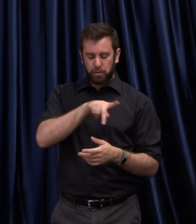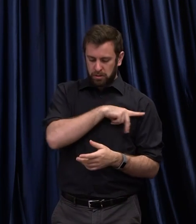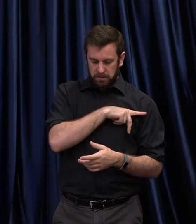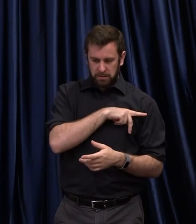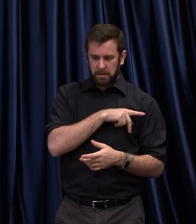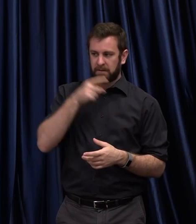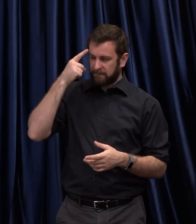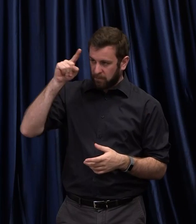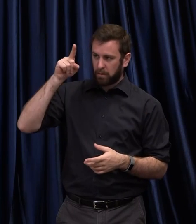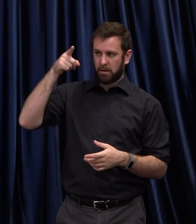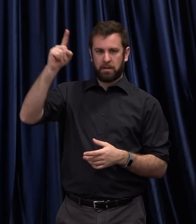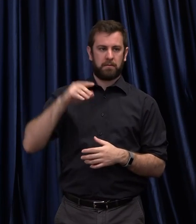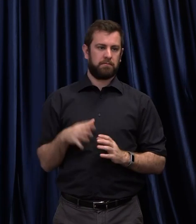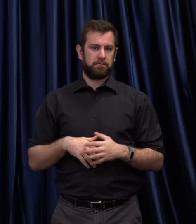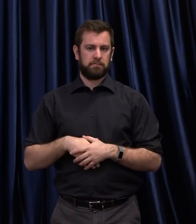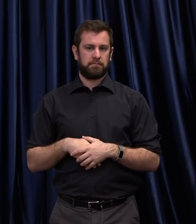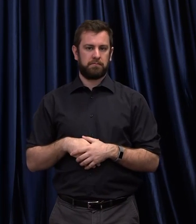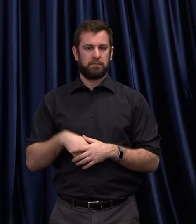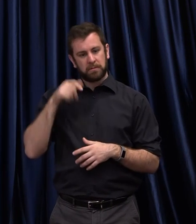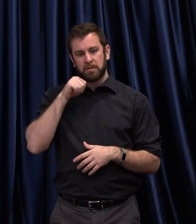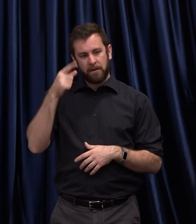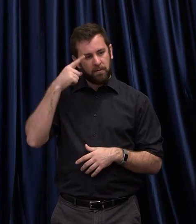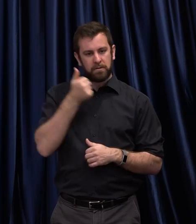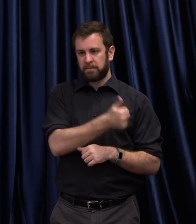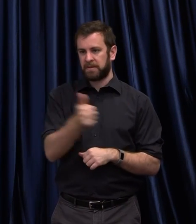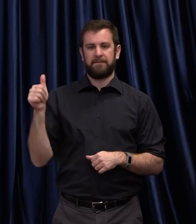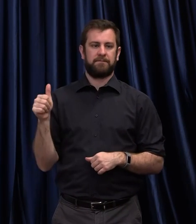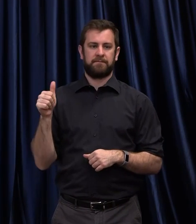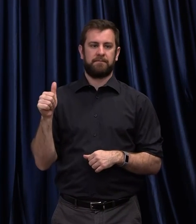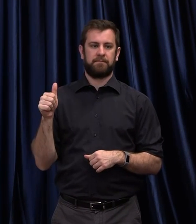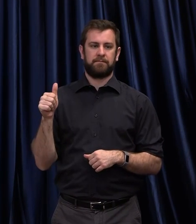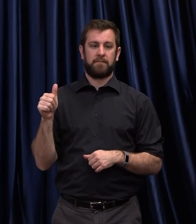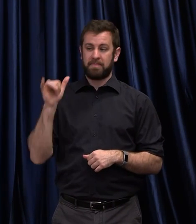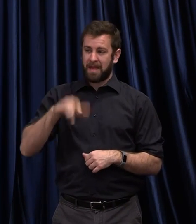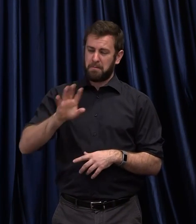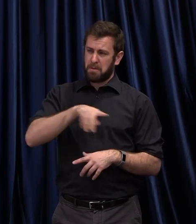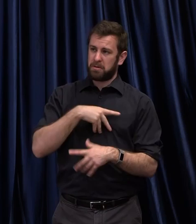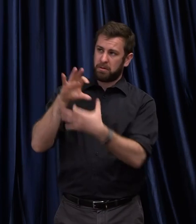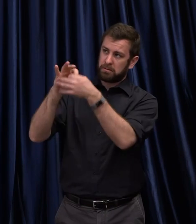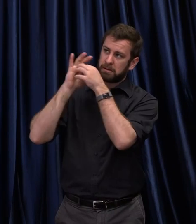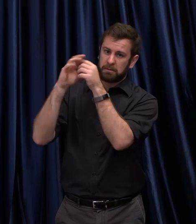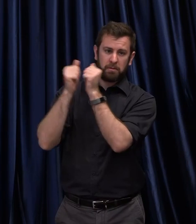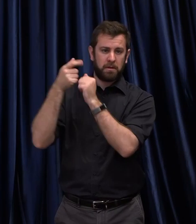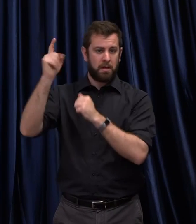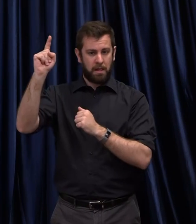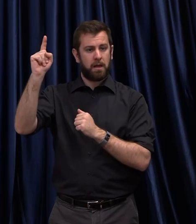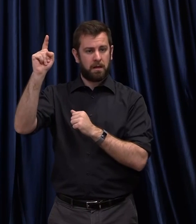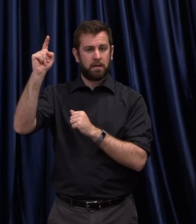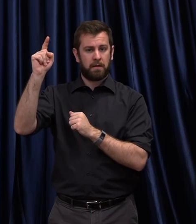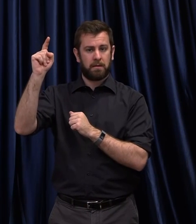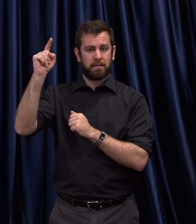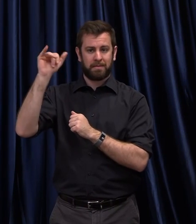for Allah subhanahu wa ta'ala. And because of this personal relationship, it